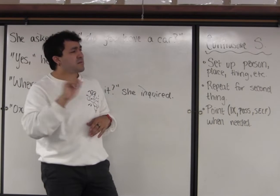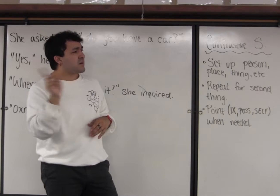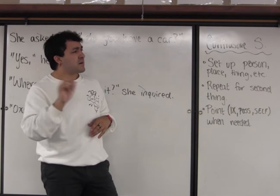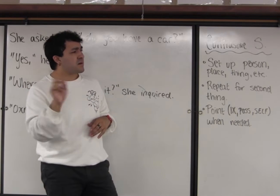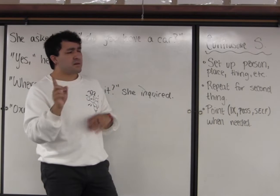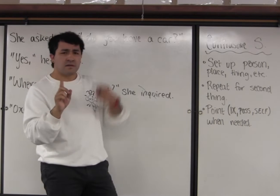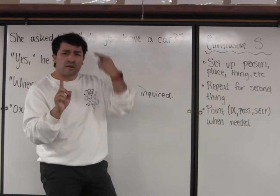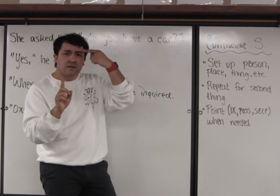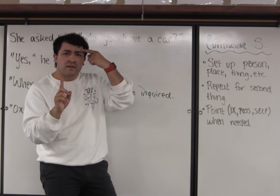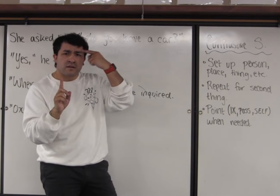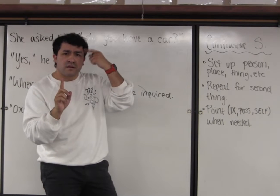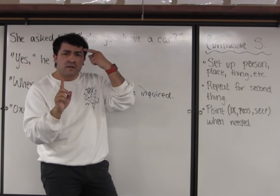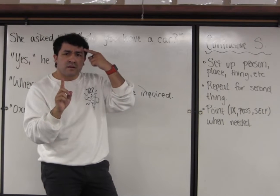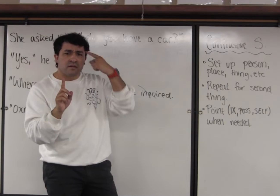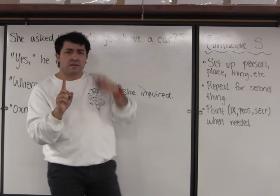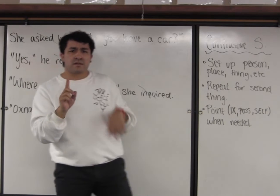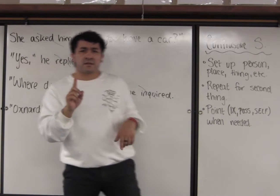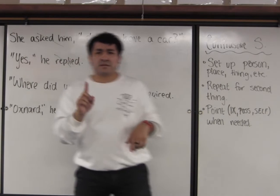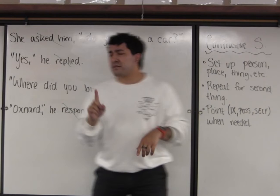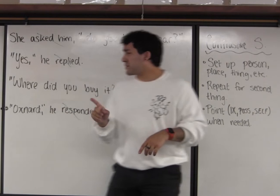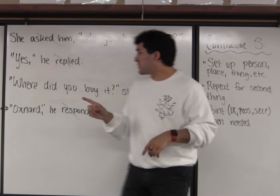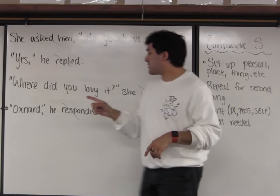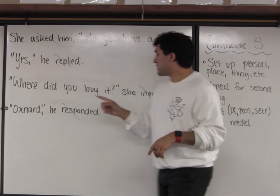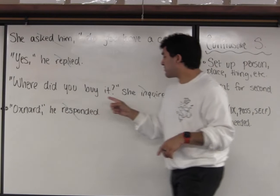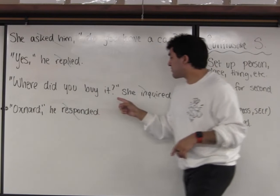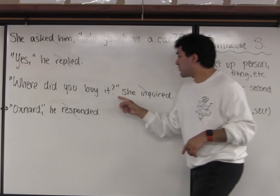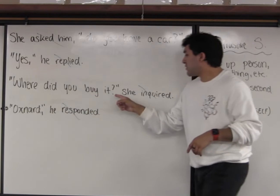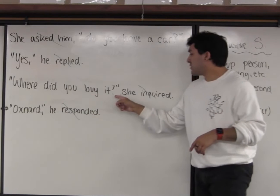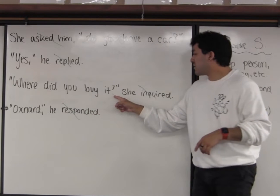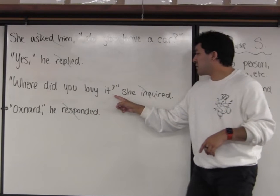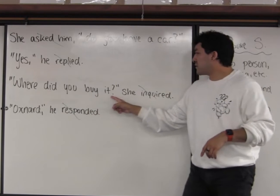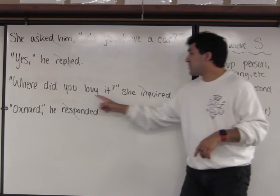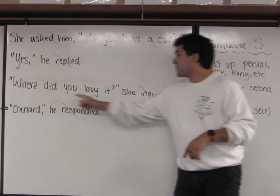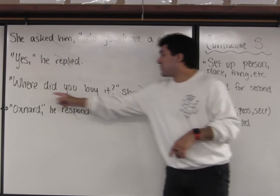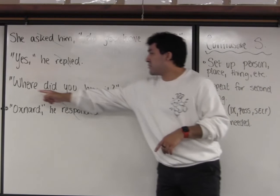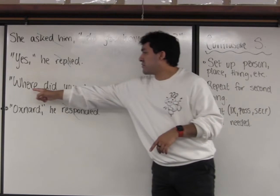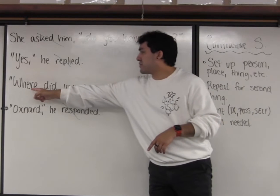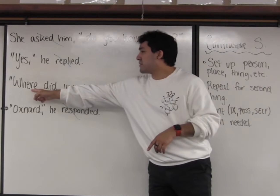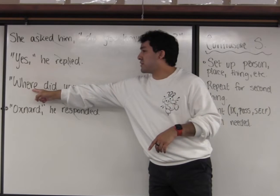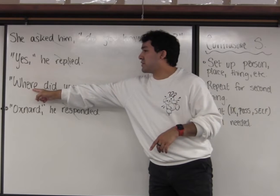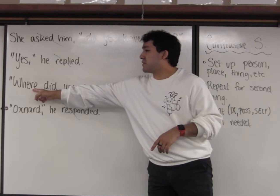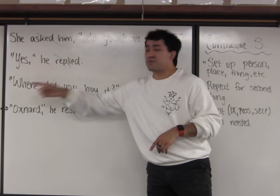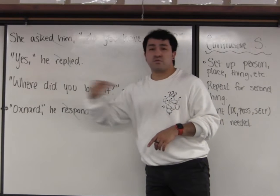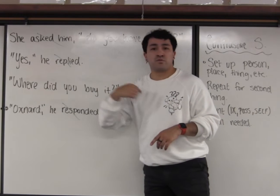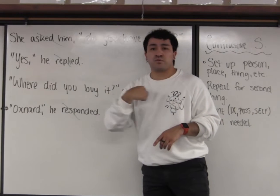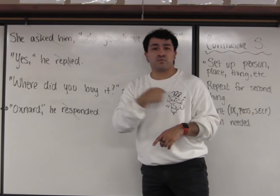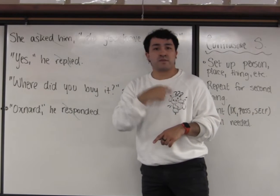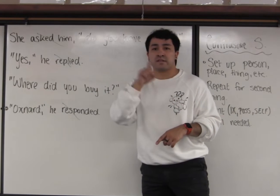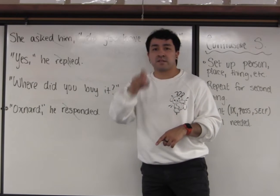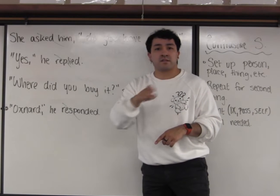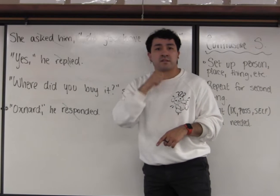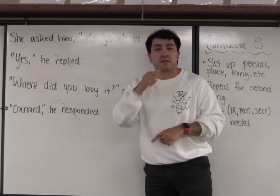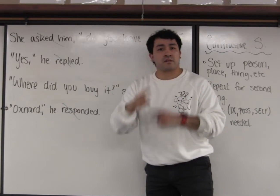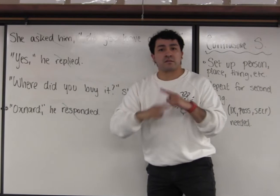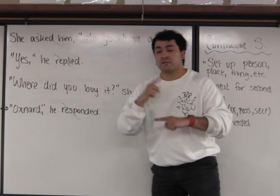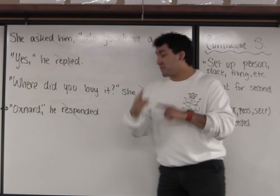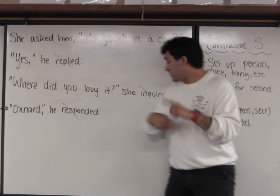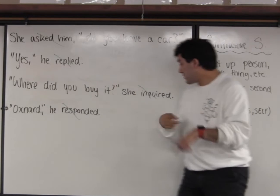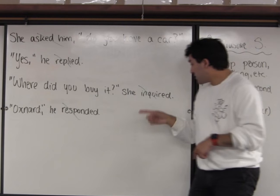did you buy it? And again, the eyebrows are down, so I don't need to sign inquired. Right? We know it's a WH. I don't need